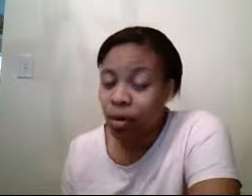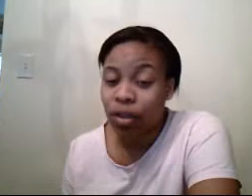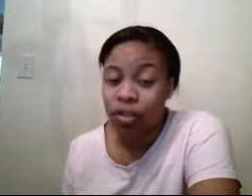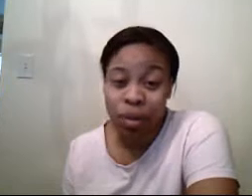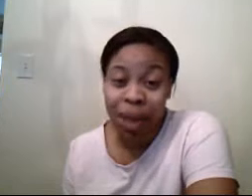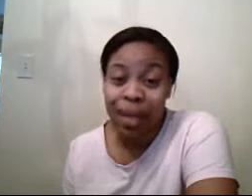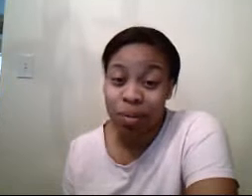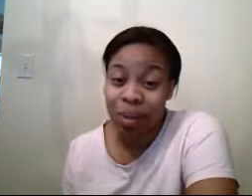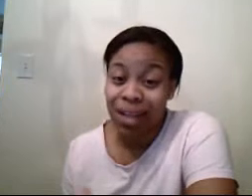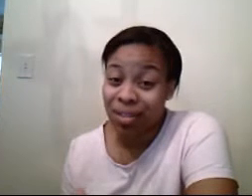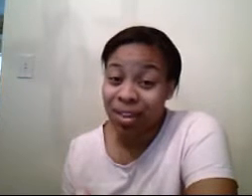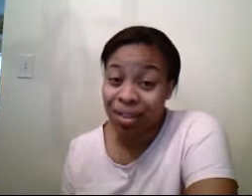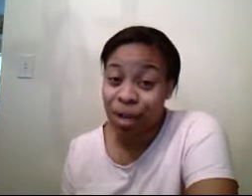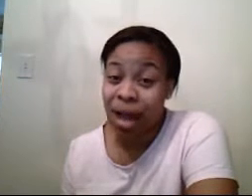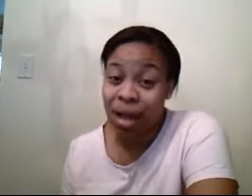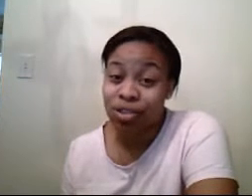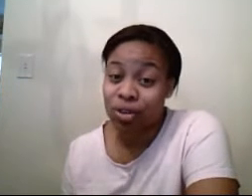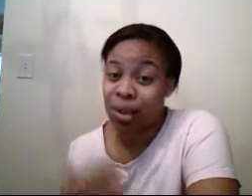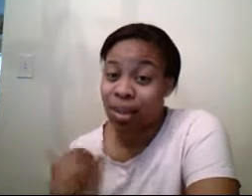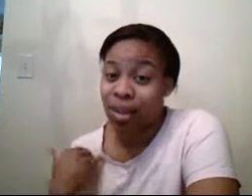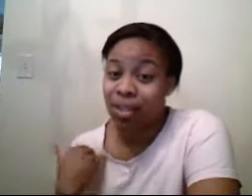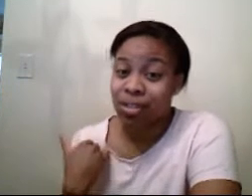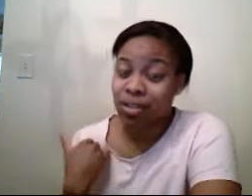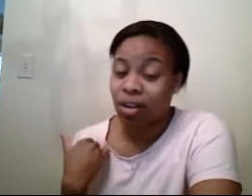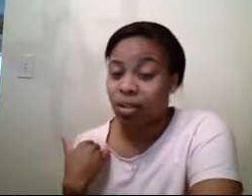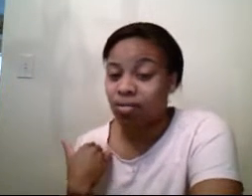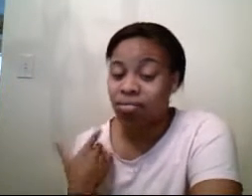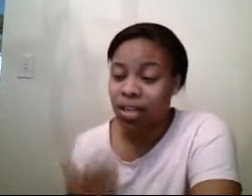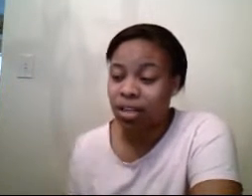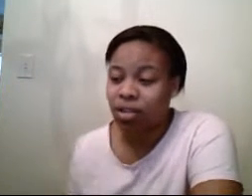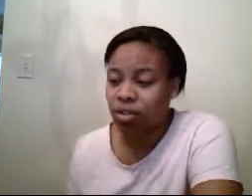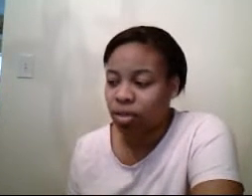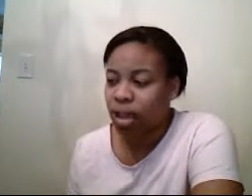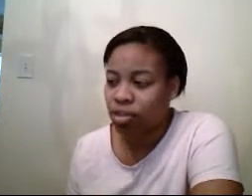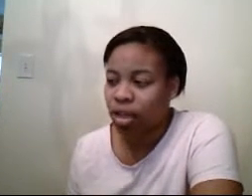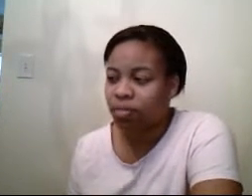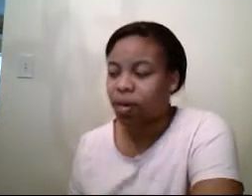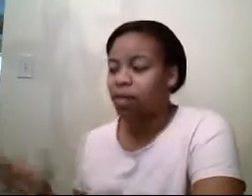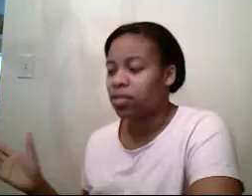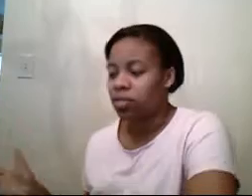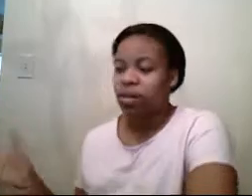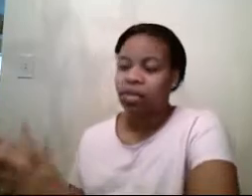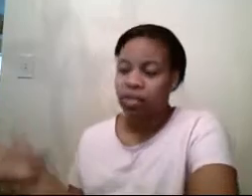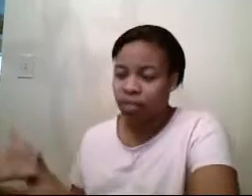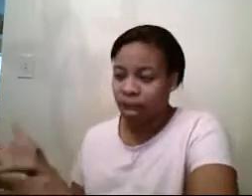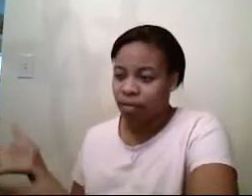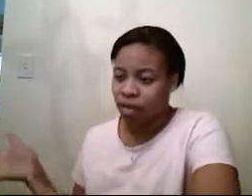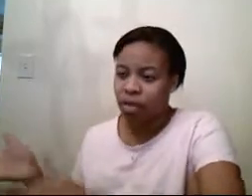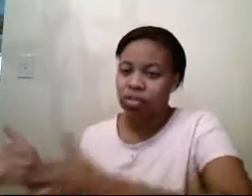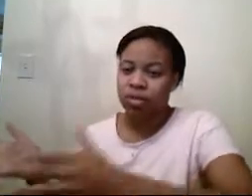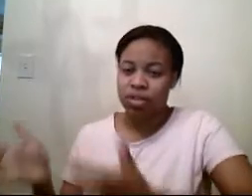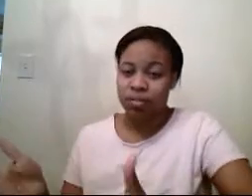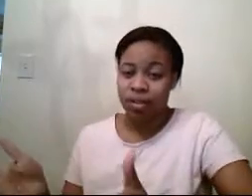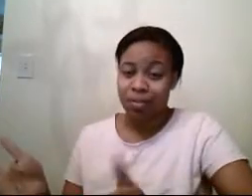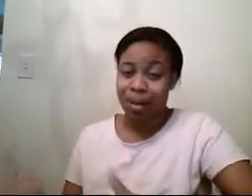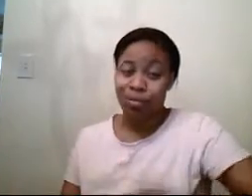Only drawbacks, we're back to another con, so I think it's, need to do that shift, but obviously do not shift to Kevlar, do not shift to the middle, do